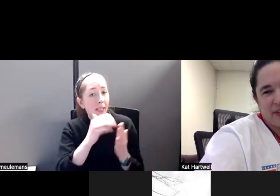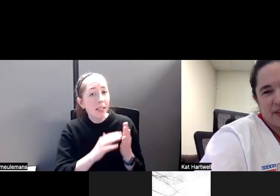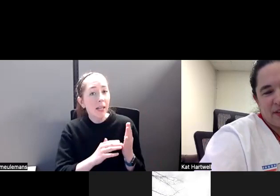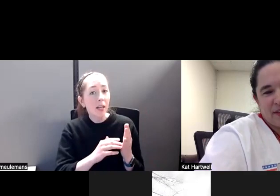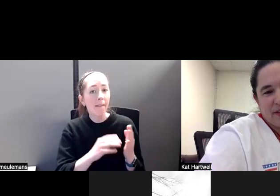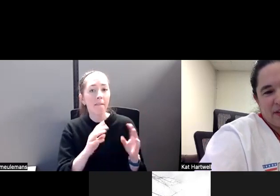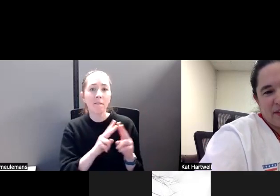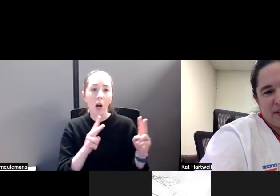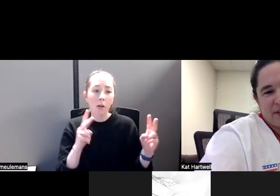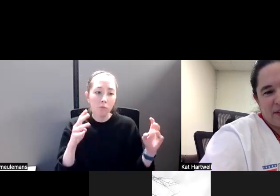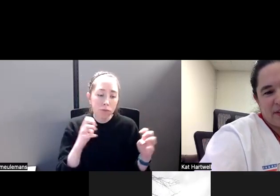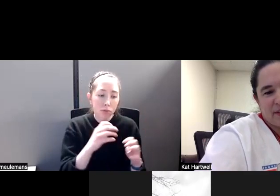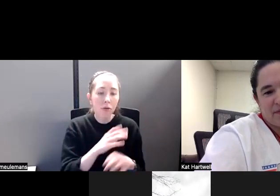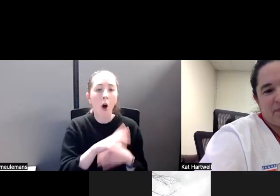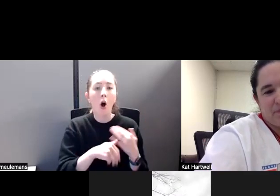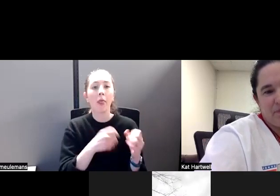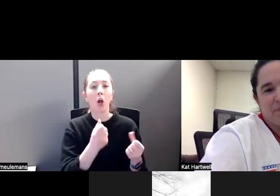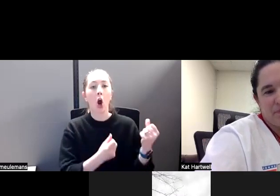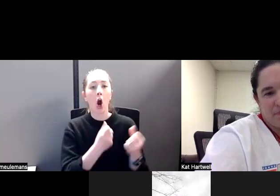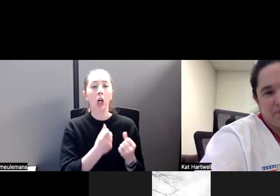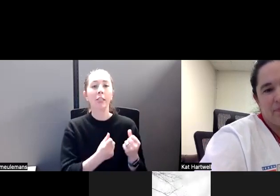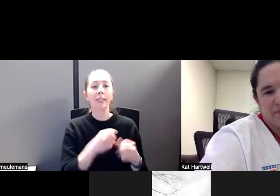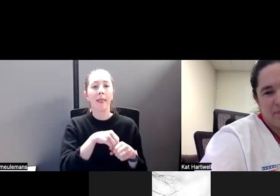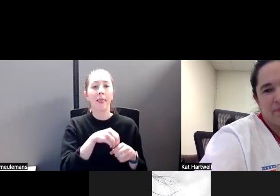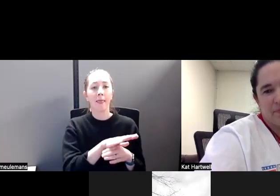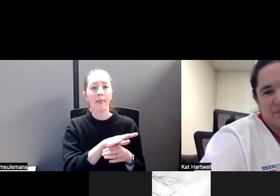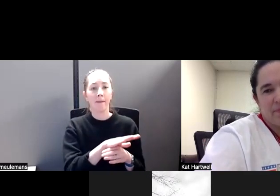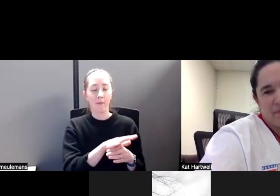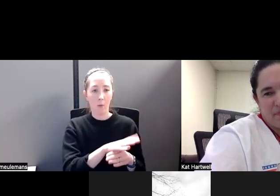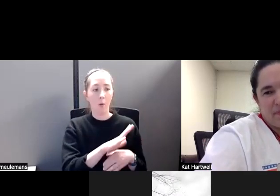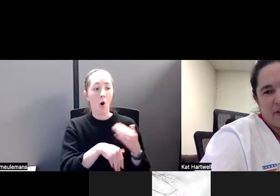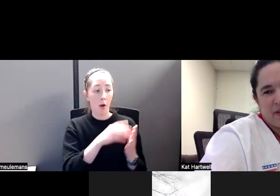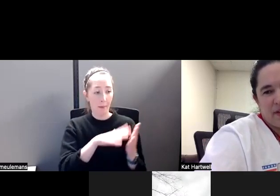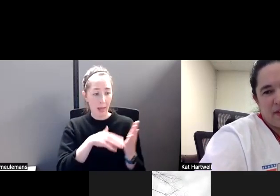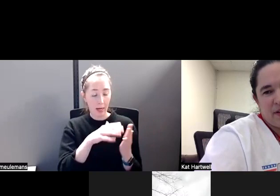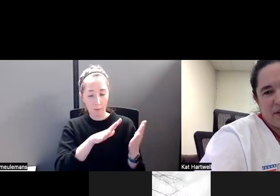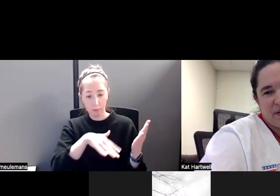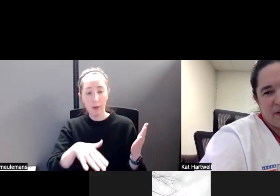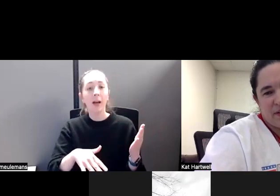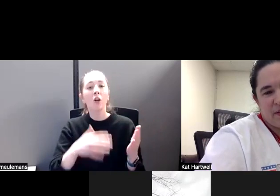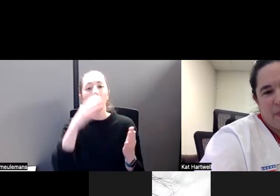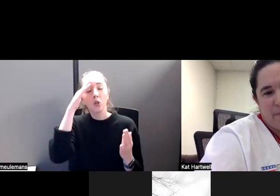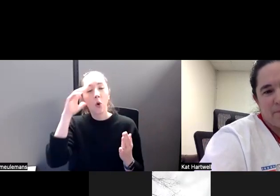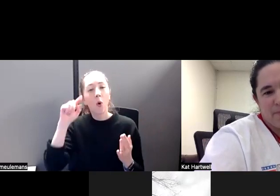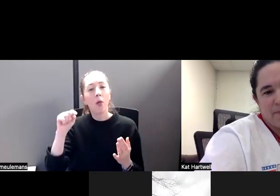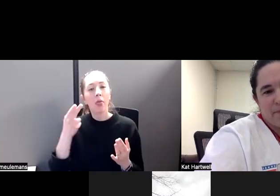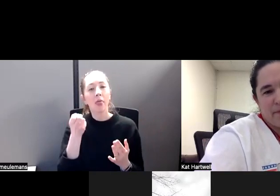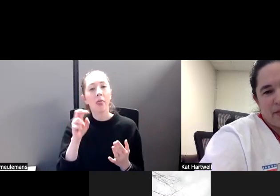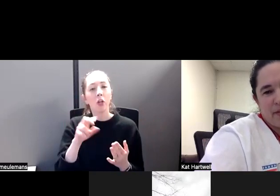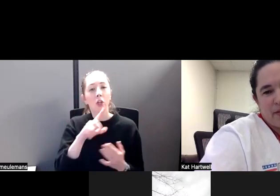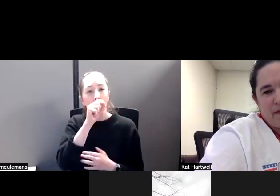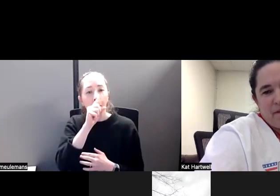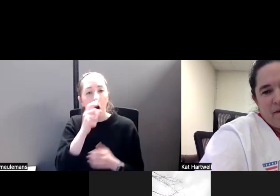cars that are in the film. I've said this before, but I'll tell you guys again, when you're looking at the car, the Thunderbird that Kat drives, that was my homage